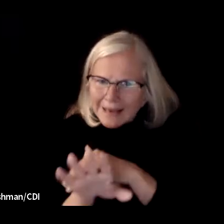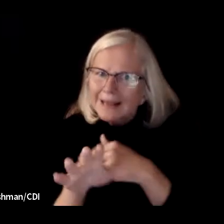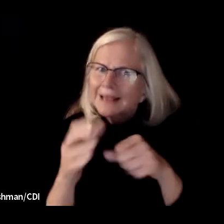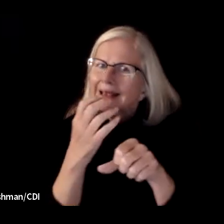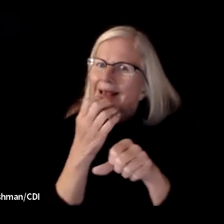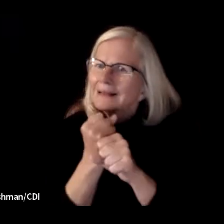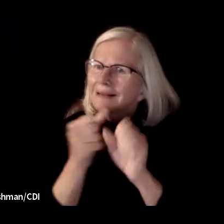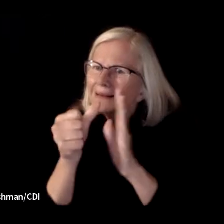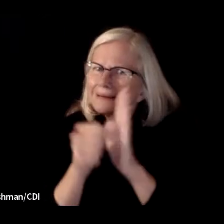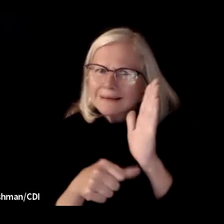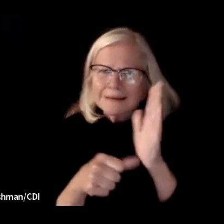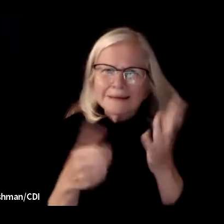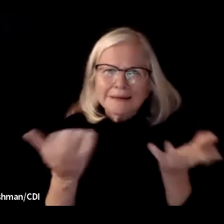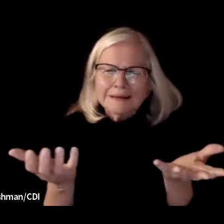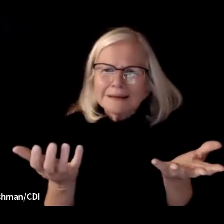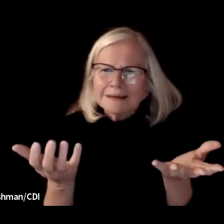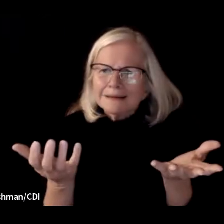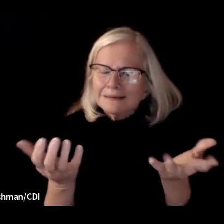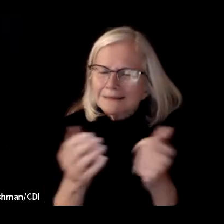they need to